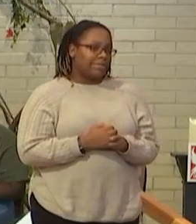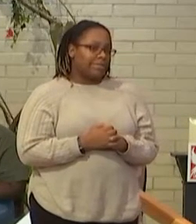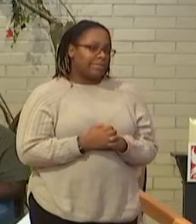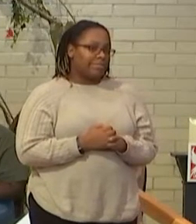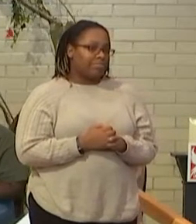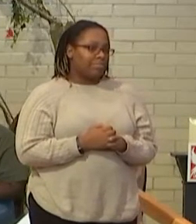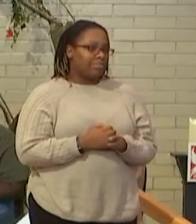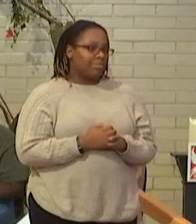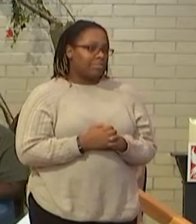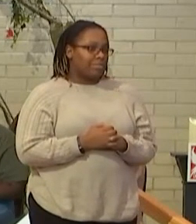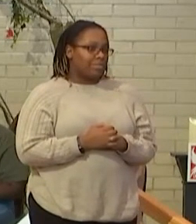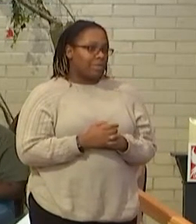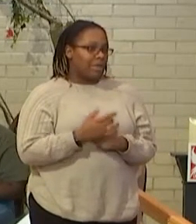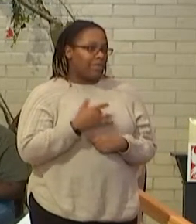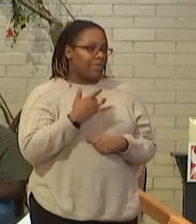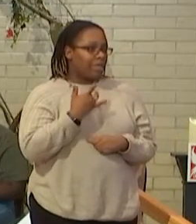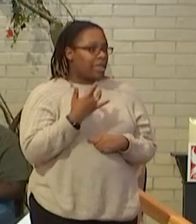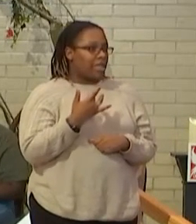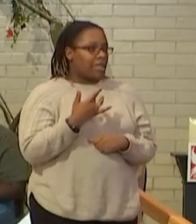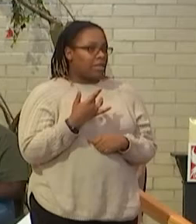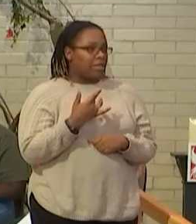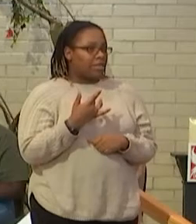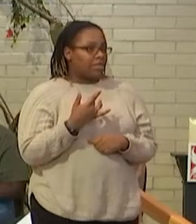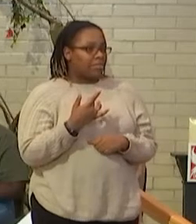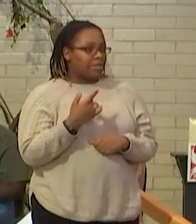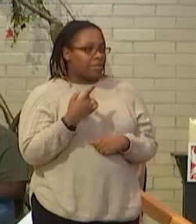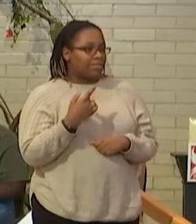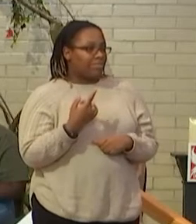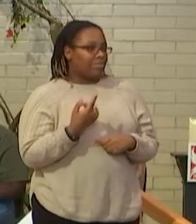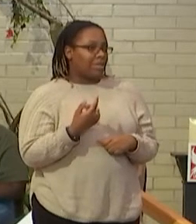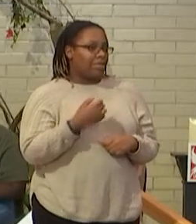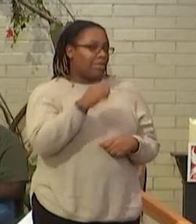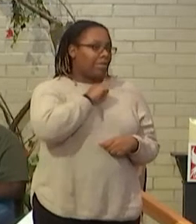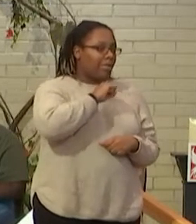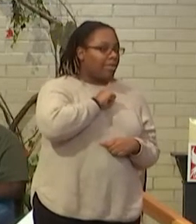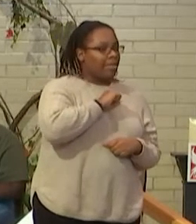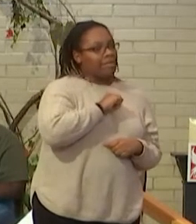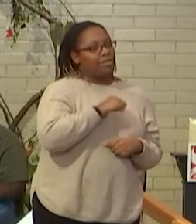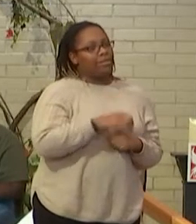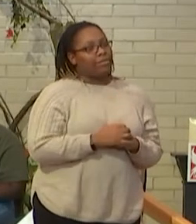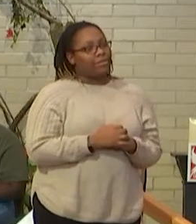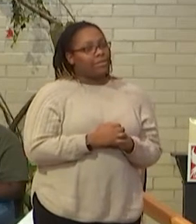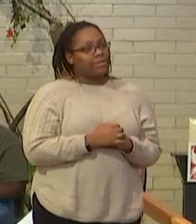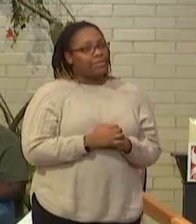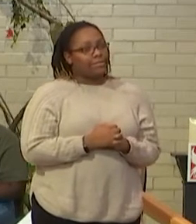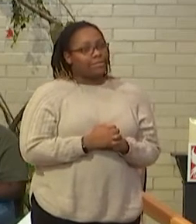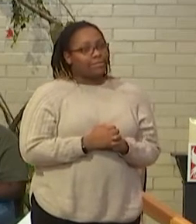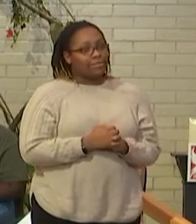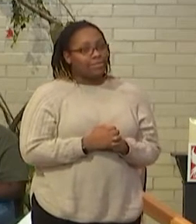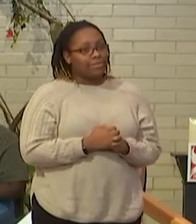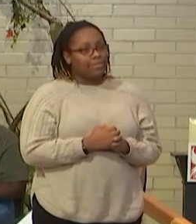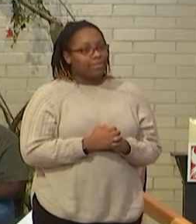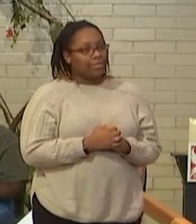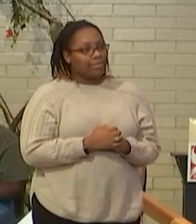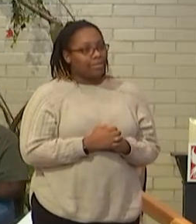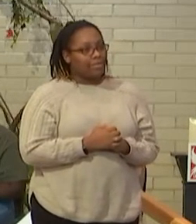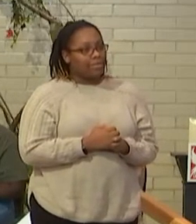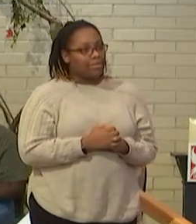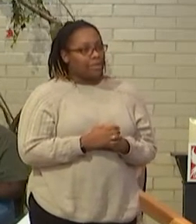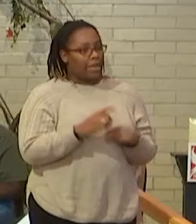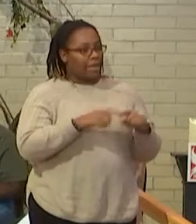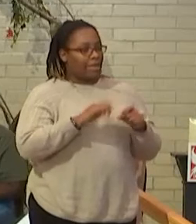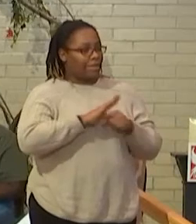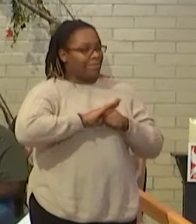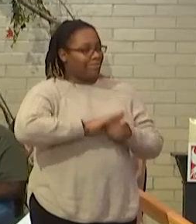I feel like I'm gonna sneeze, I feel like I'm gonna cough. It kind of feels like that, where you can hold it back. That's what we call